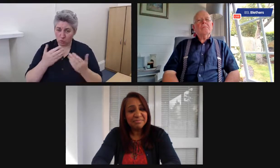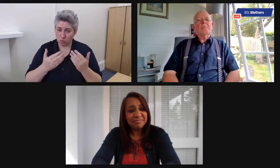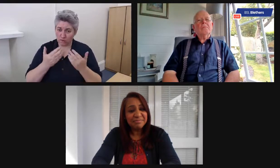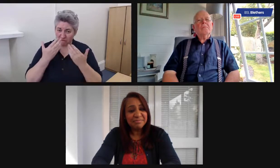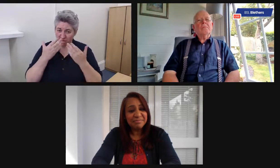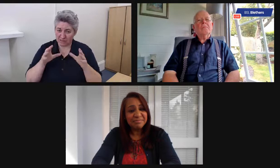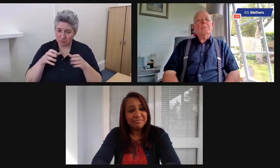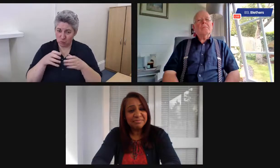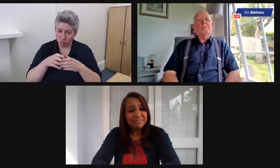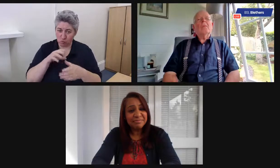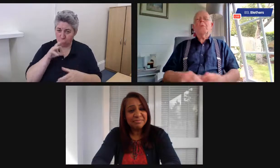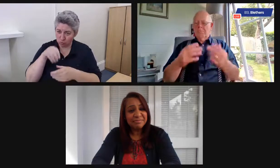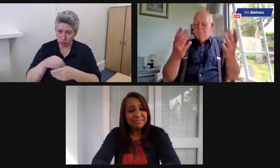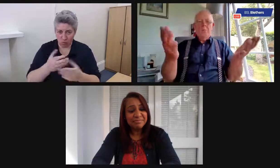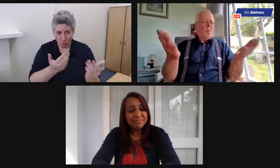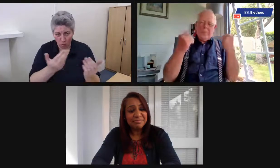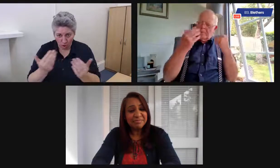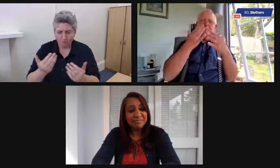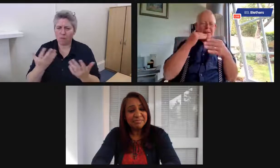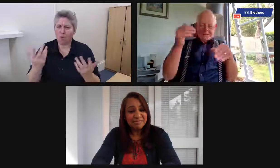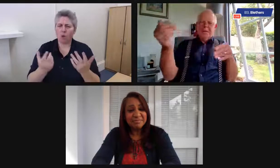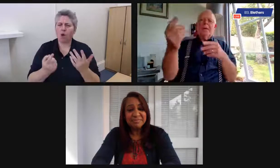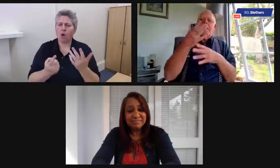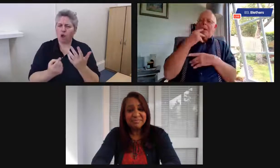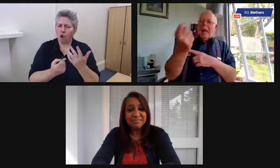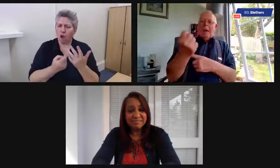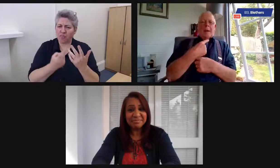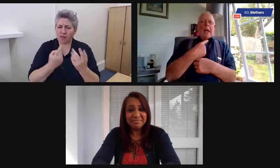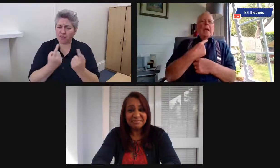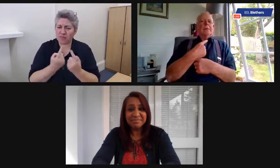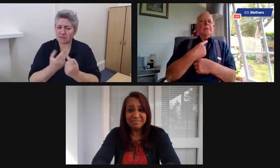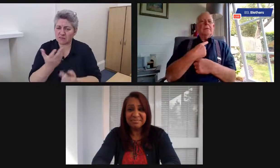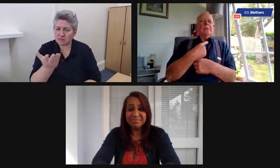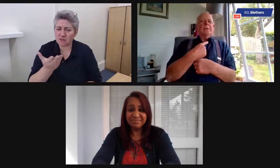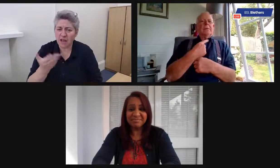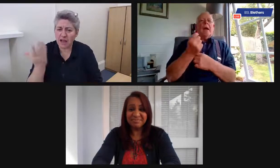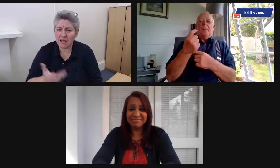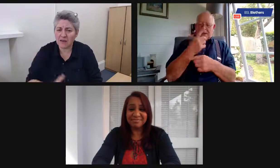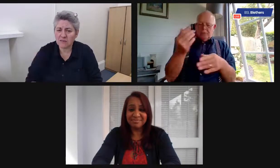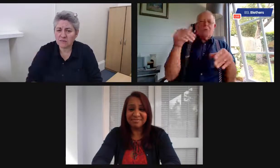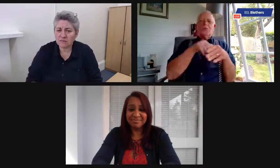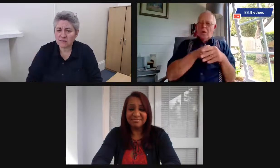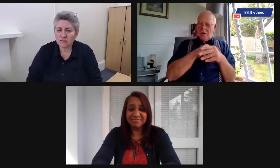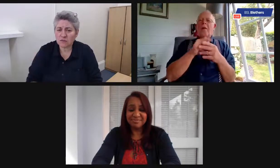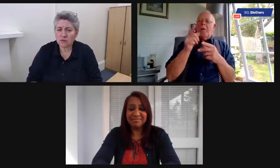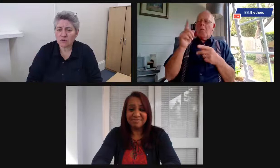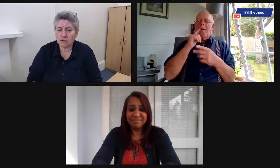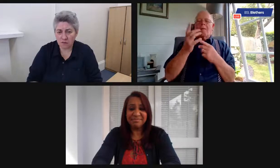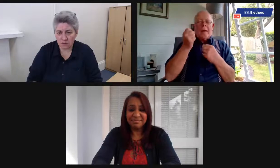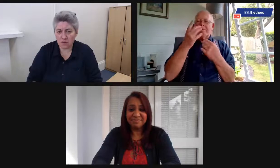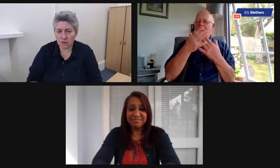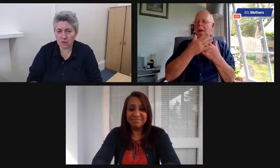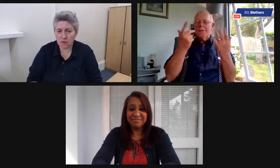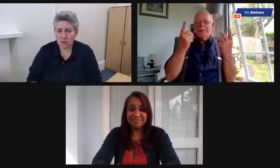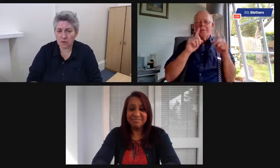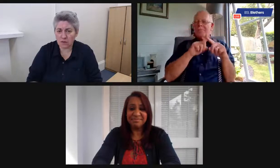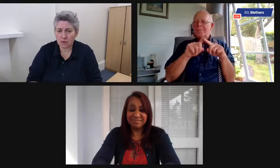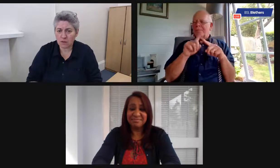ask you if you've got any last things, tips you want to say to anyone, Or or please email me if you want to join the